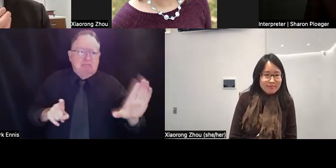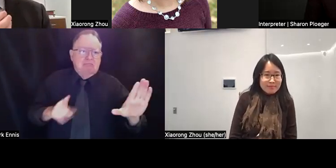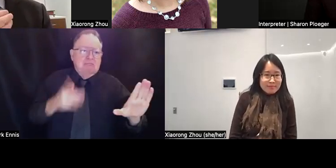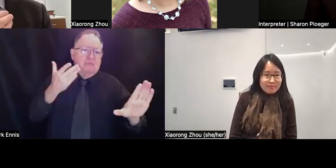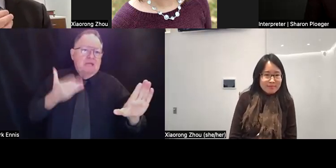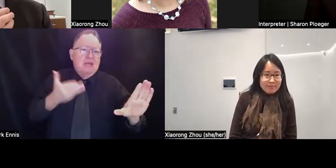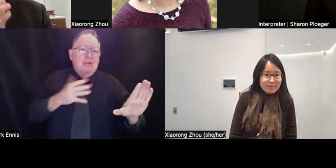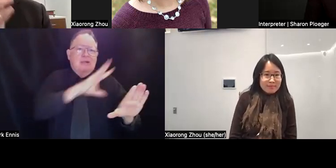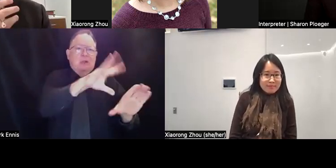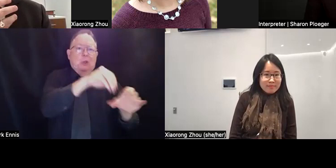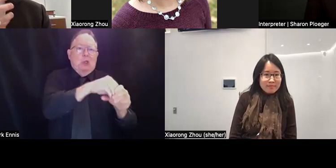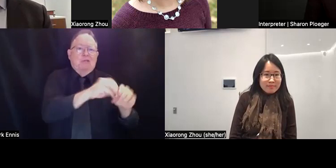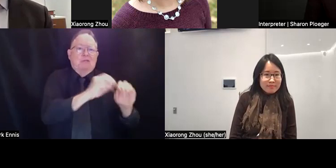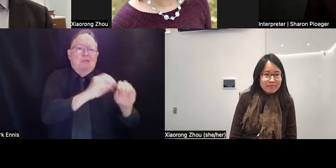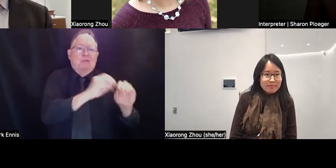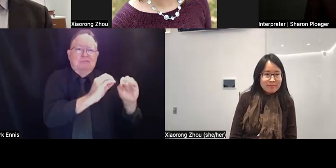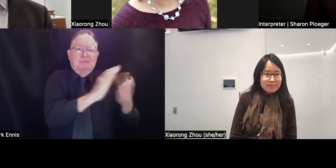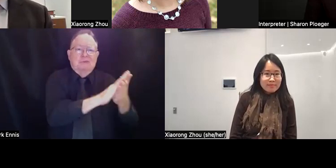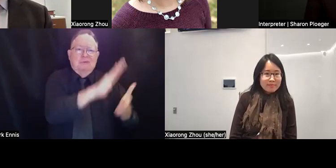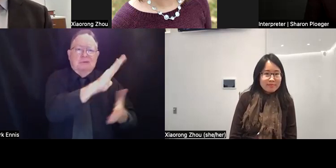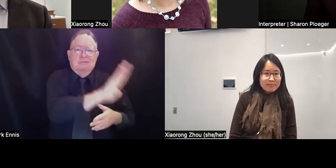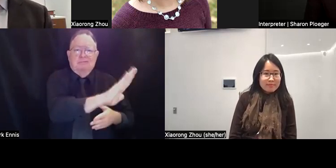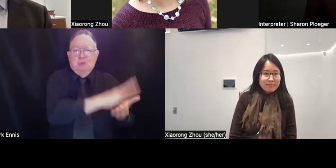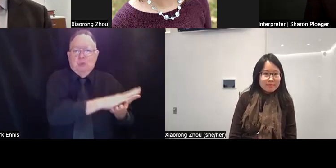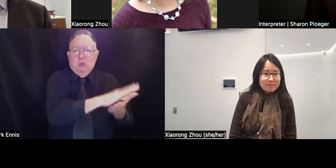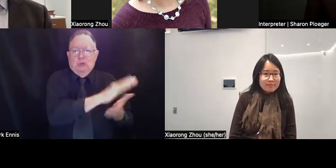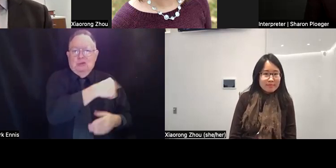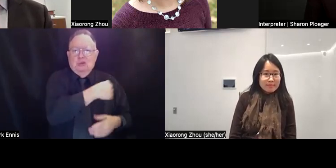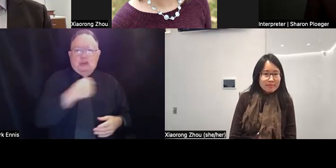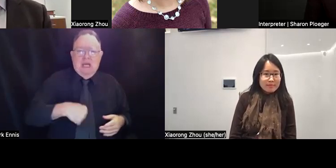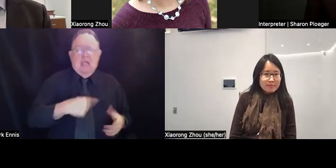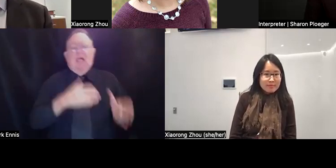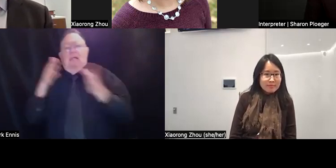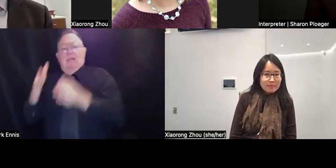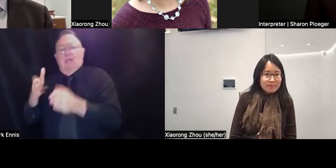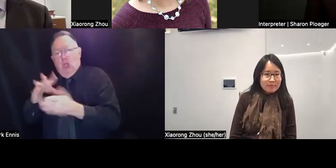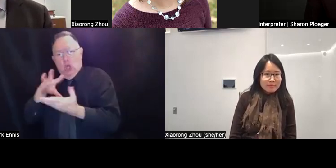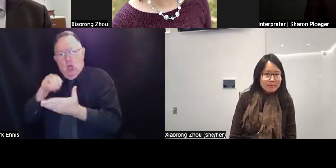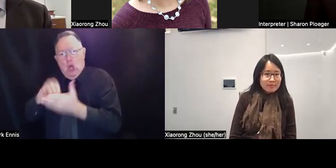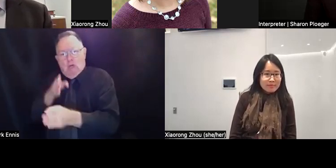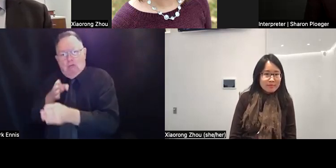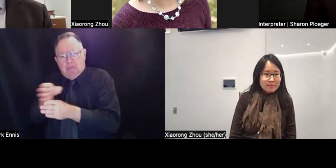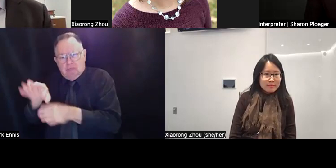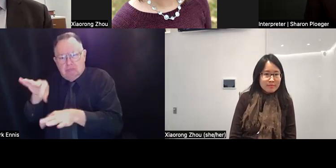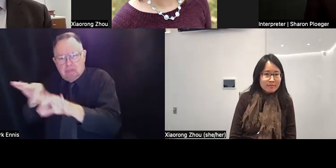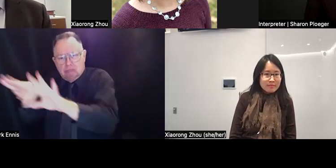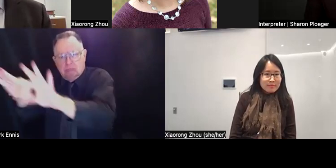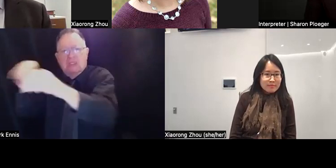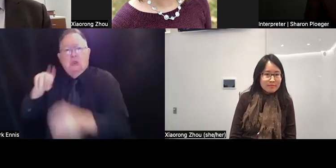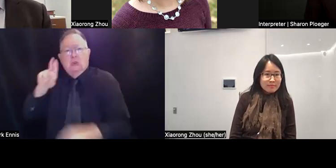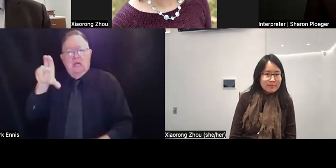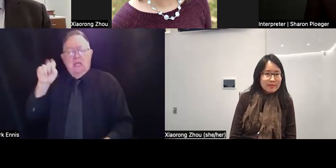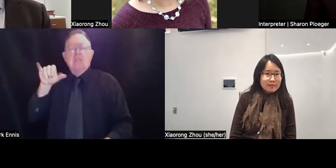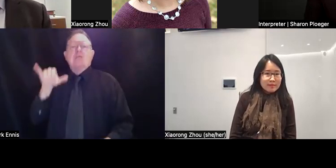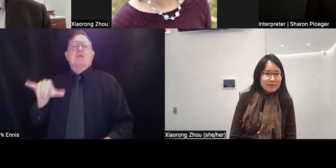is inclusive education in China and now what you've learned in this field in the United States. And of course,